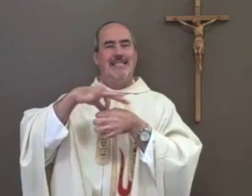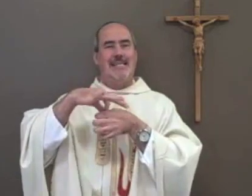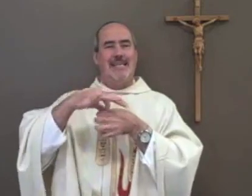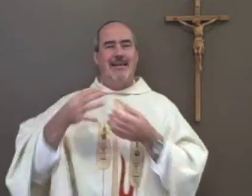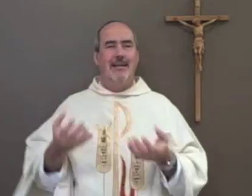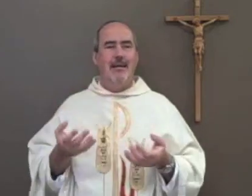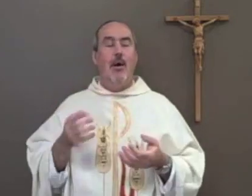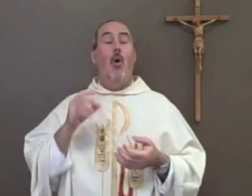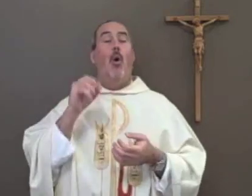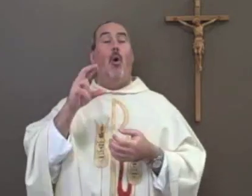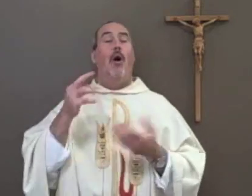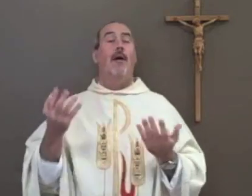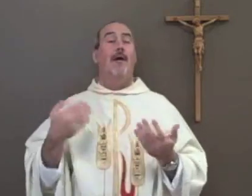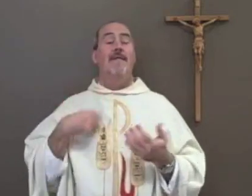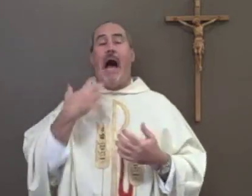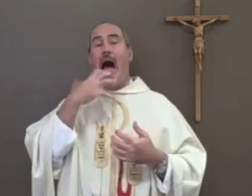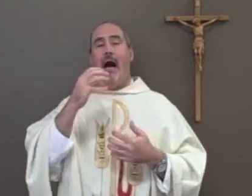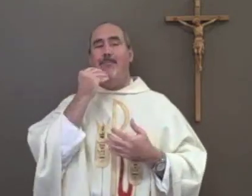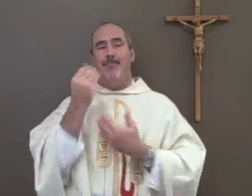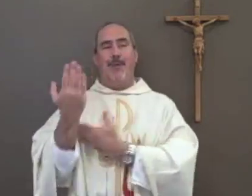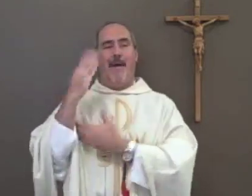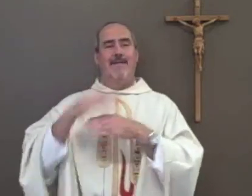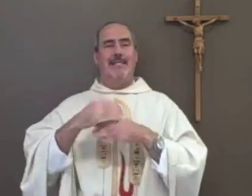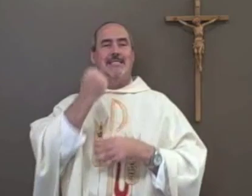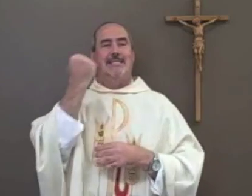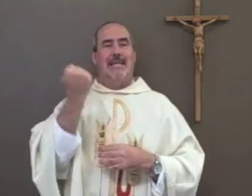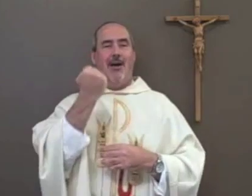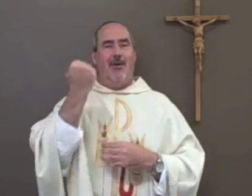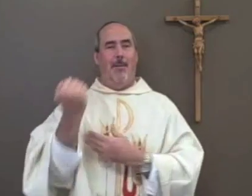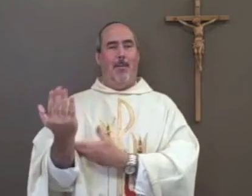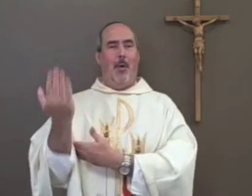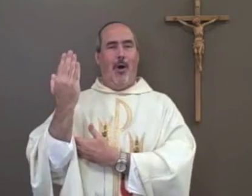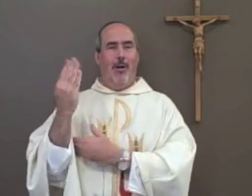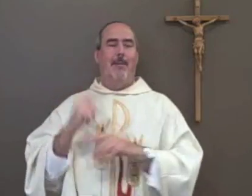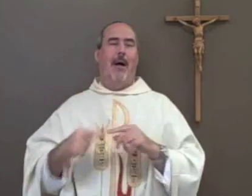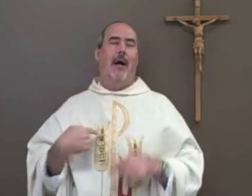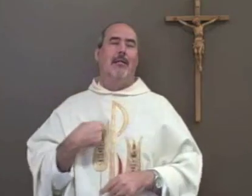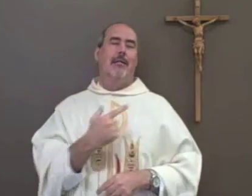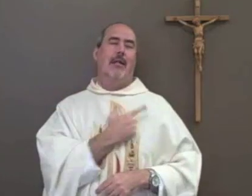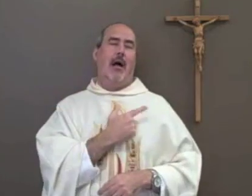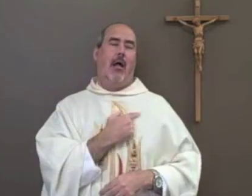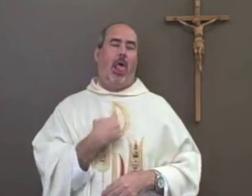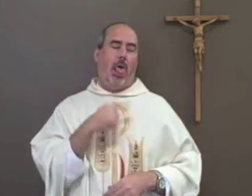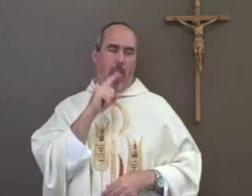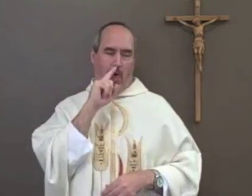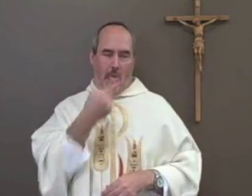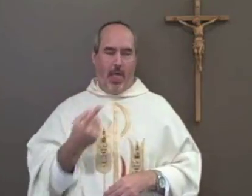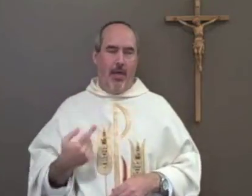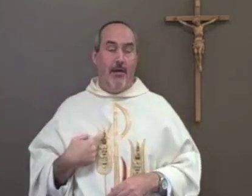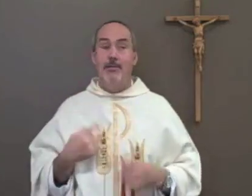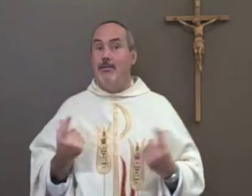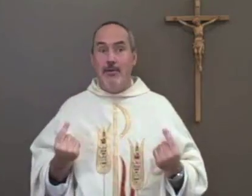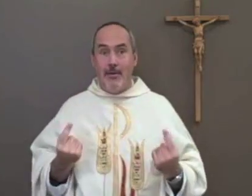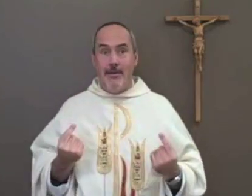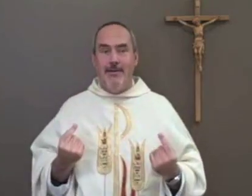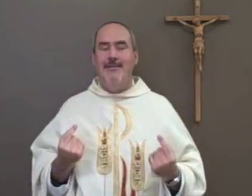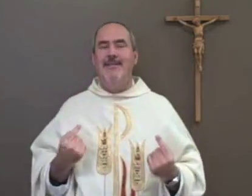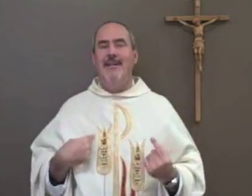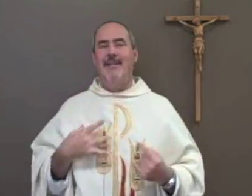Sometimes I might want a hot tea or maybe a nice hot breakfast on a Saturday morning. If I'm lazy and don't feel like doing it,